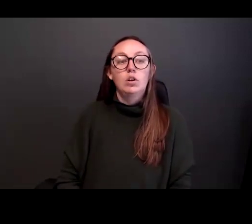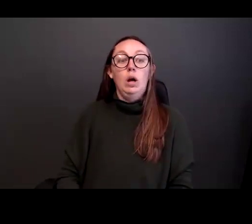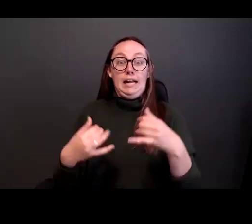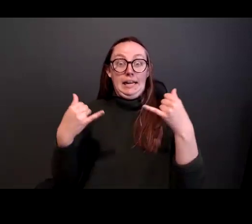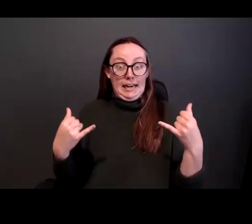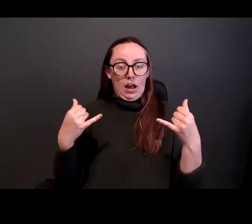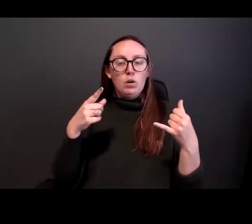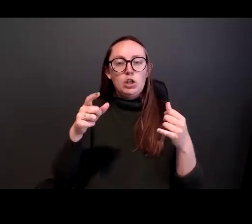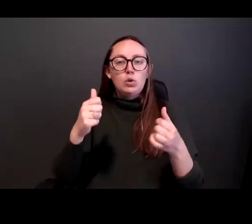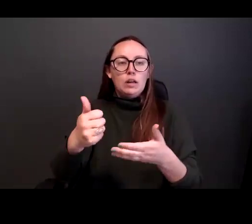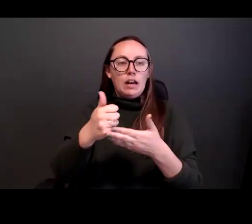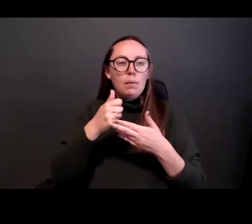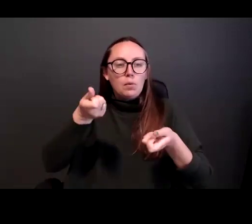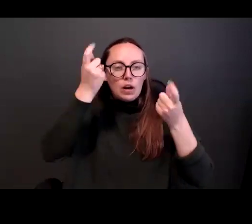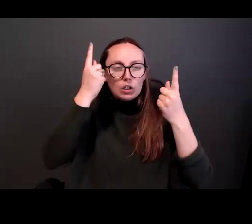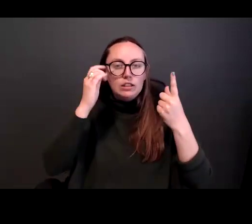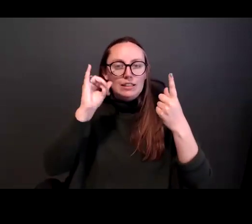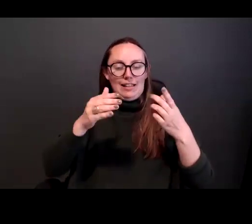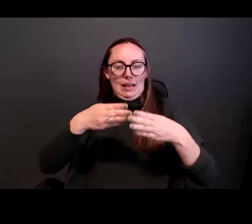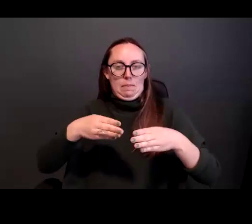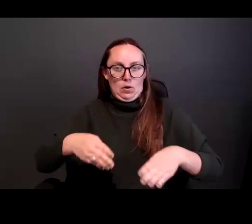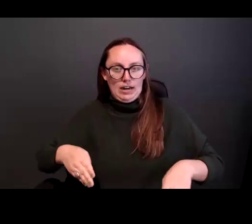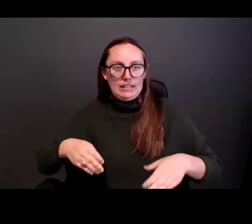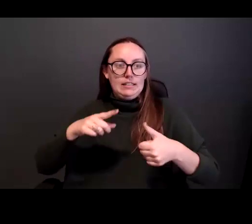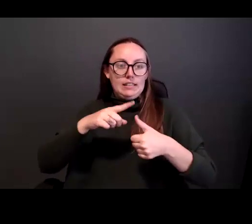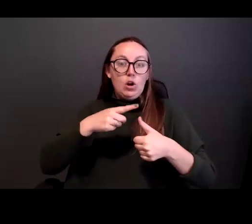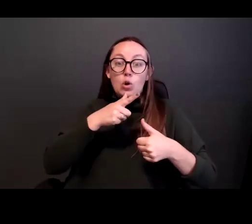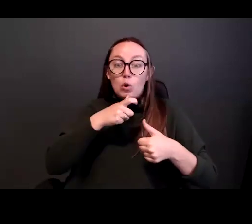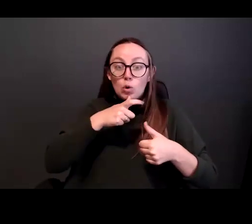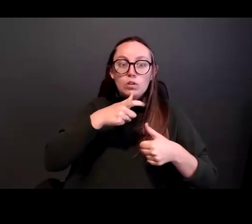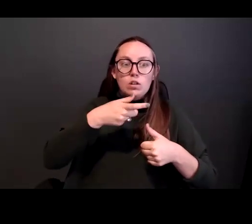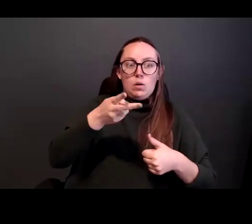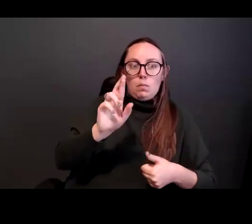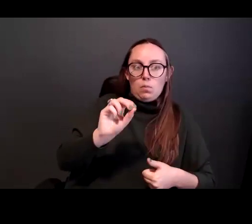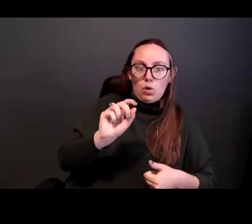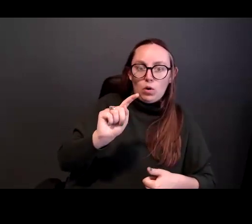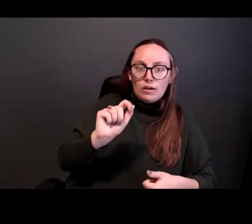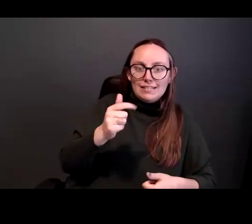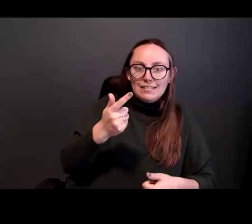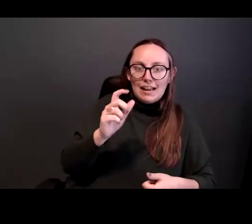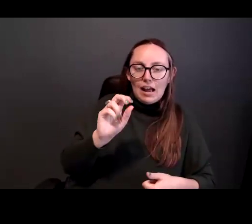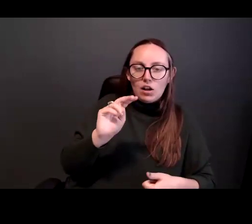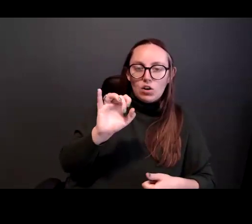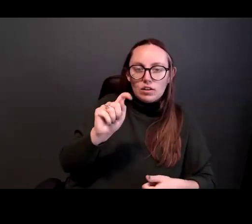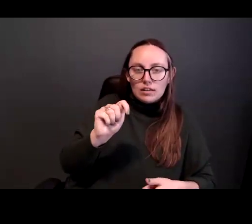protagonist, antagonist, relationship, objective, etc. Okay, so what I'm going to do